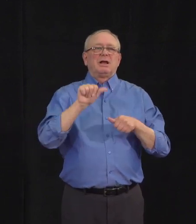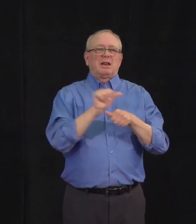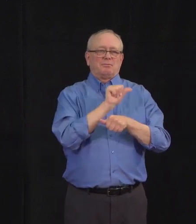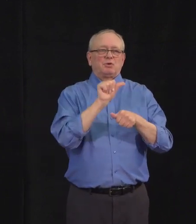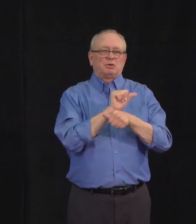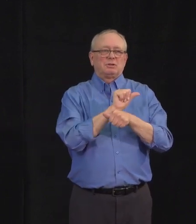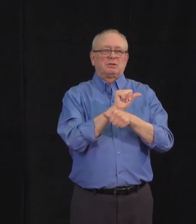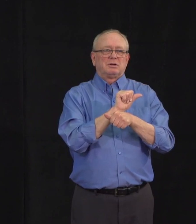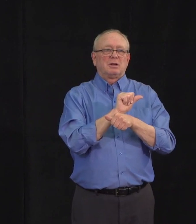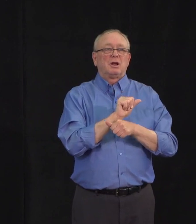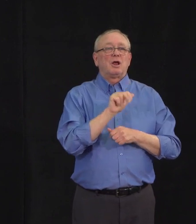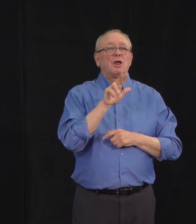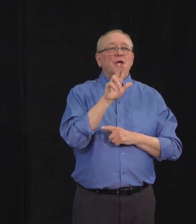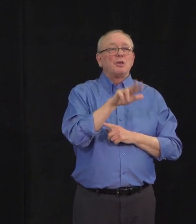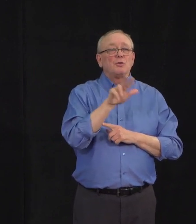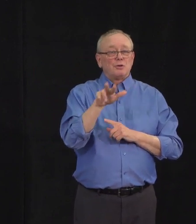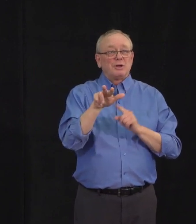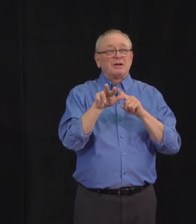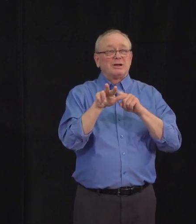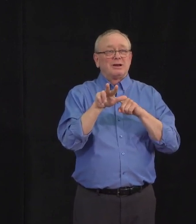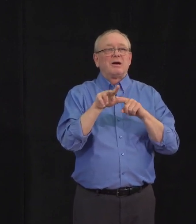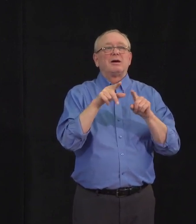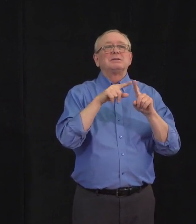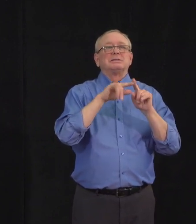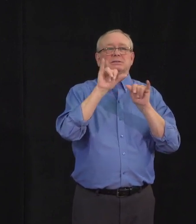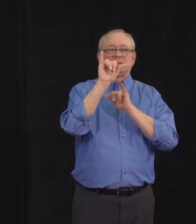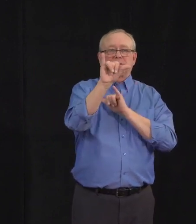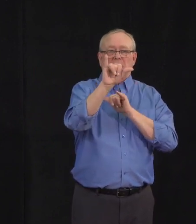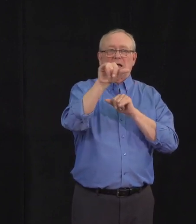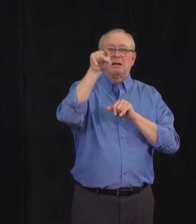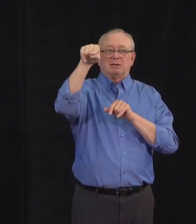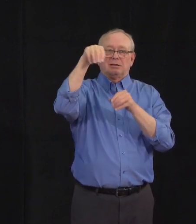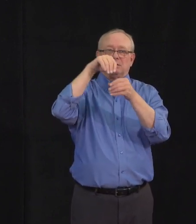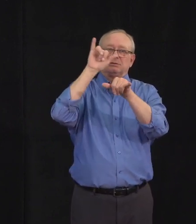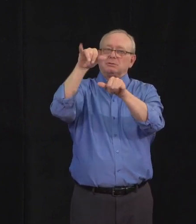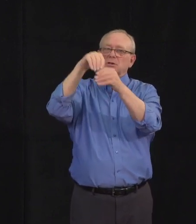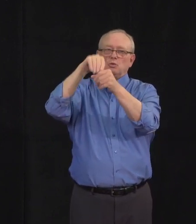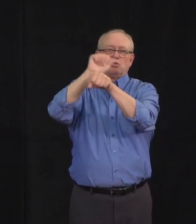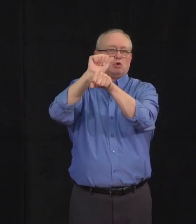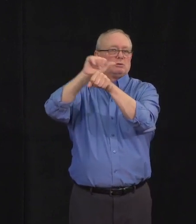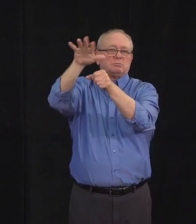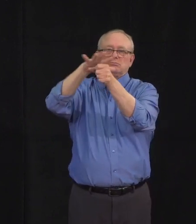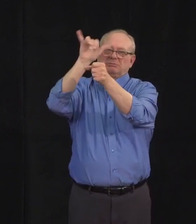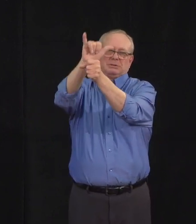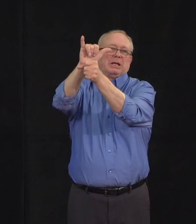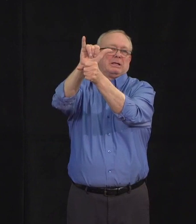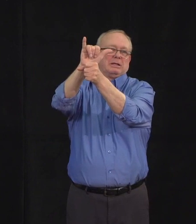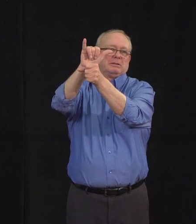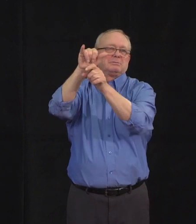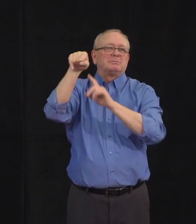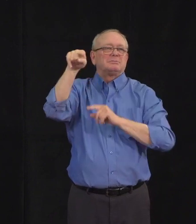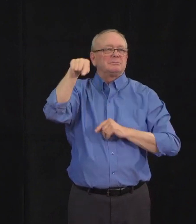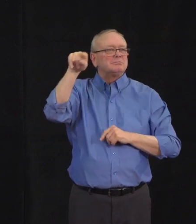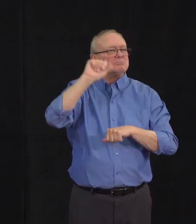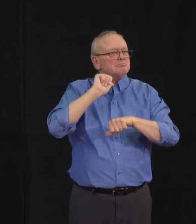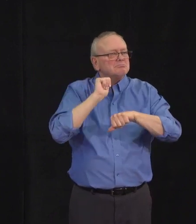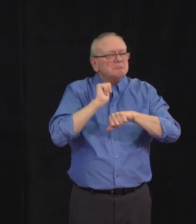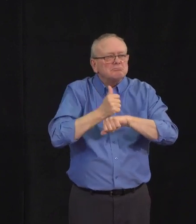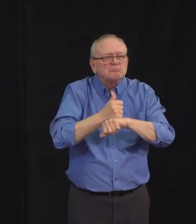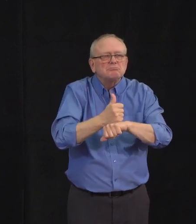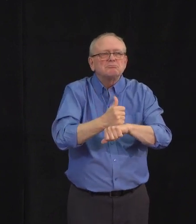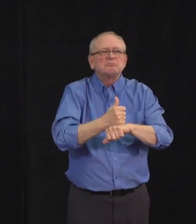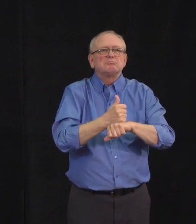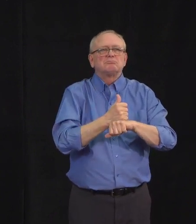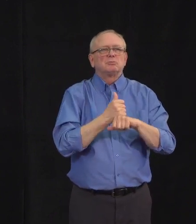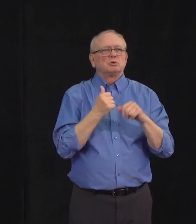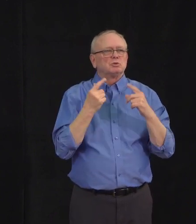site. And this particular work site has lots of measures in place to make sure that anyone who's a confirmed case